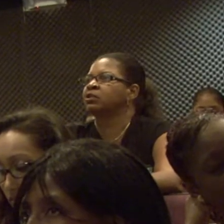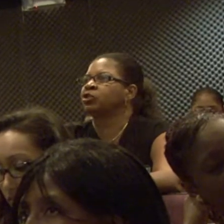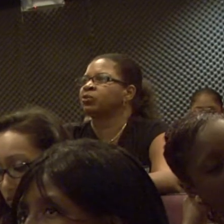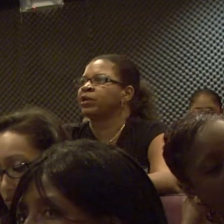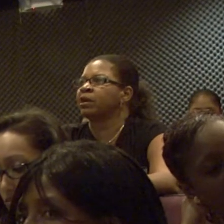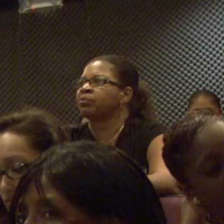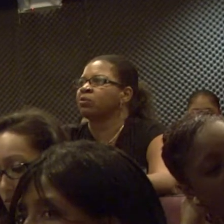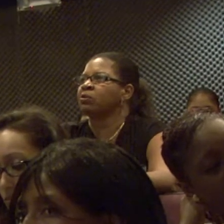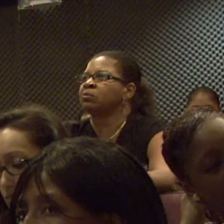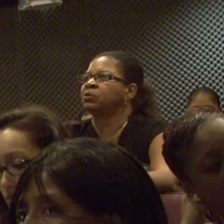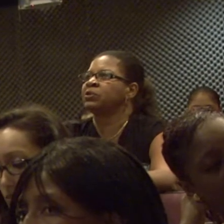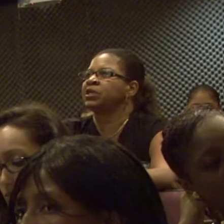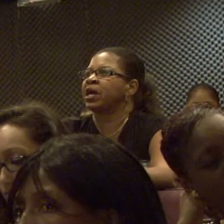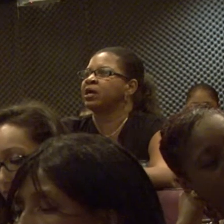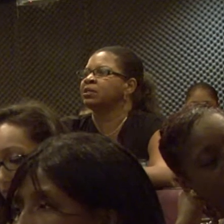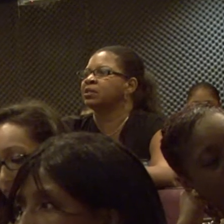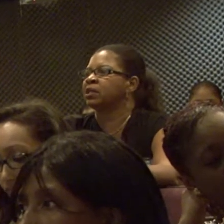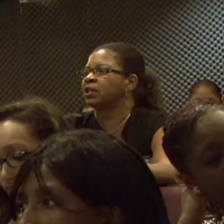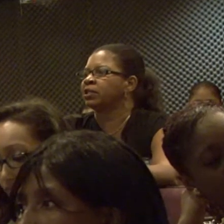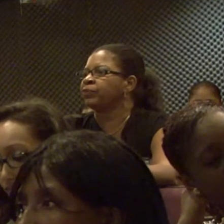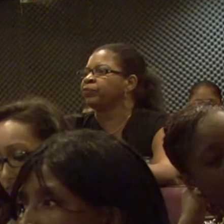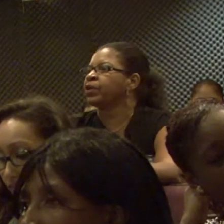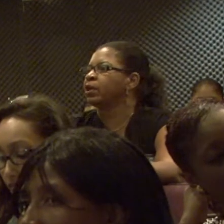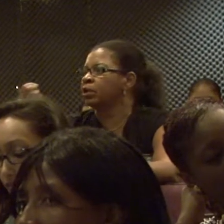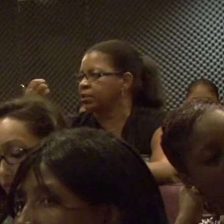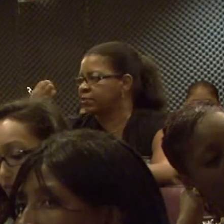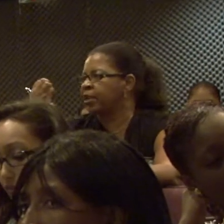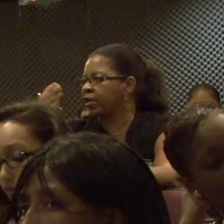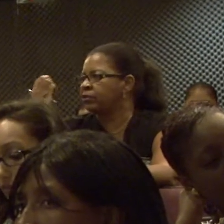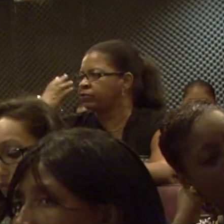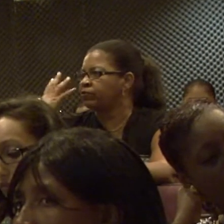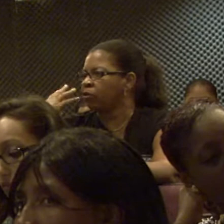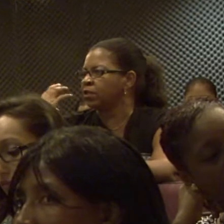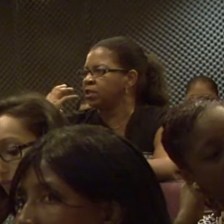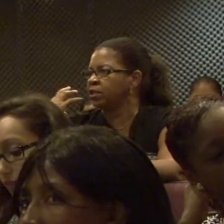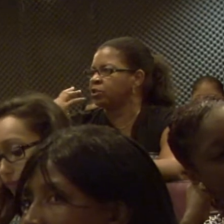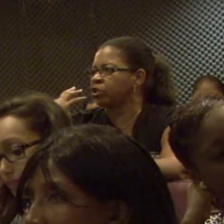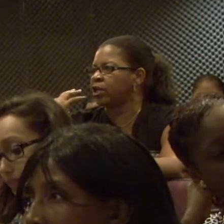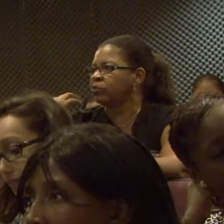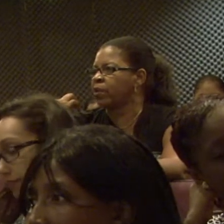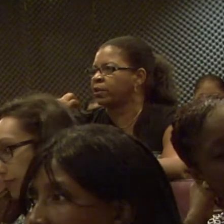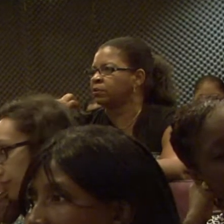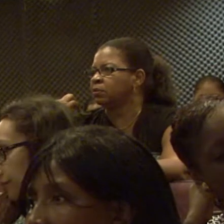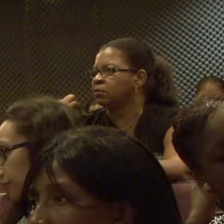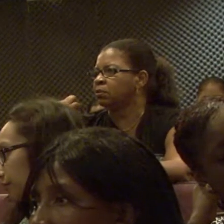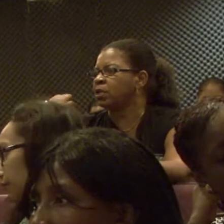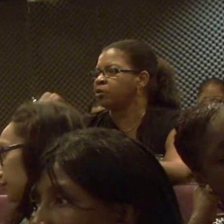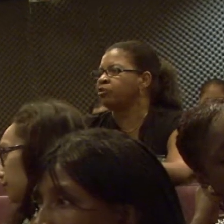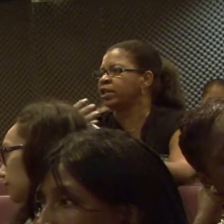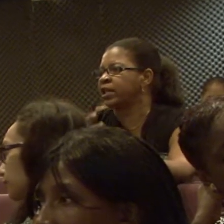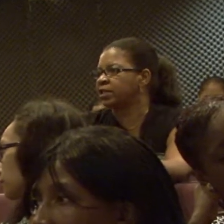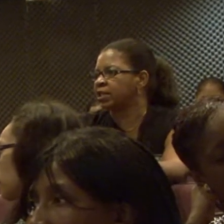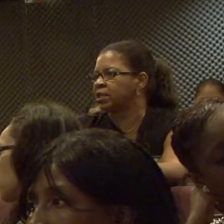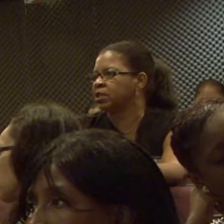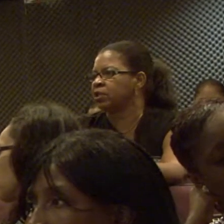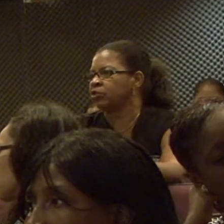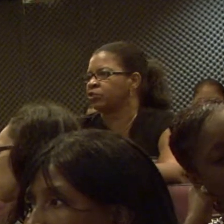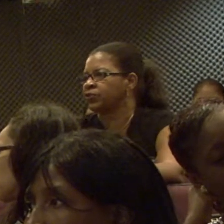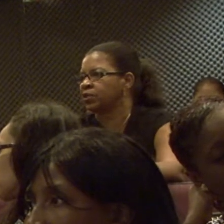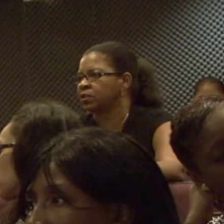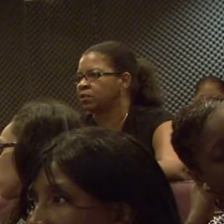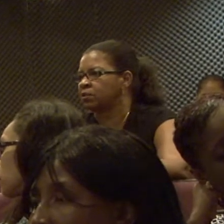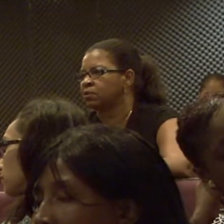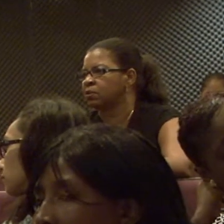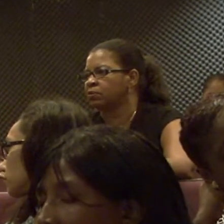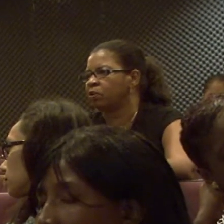that it is showing up almost as some kind of deformity in the child when none really exists. It's